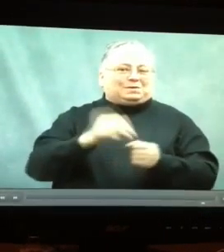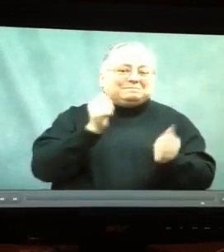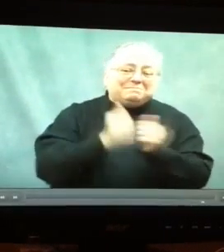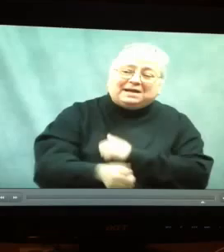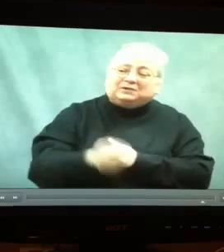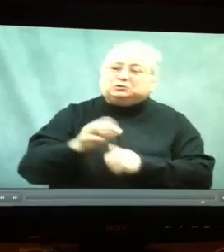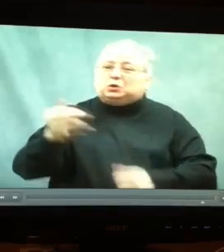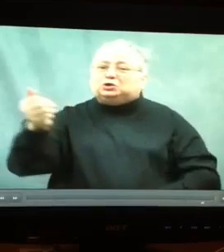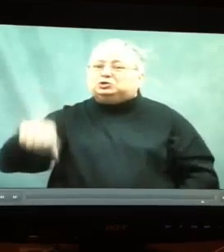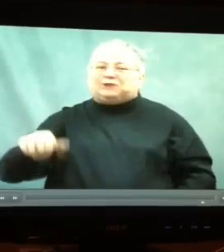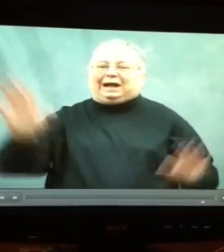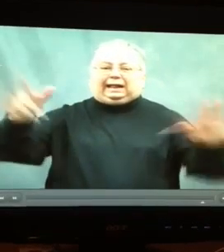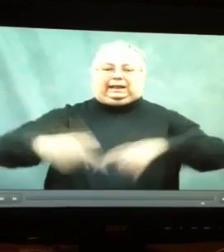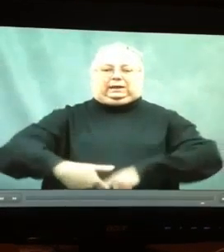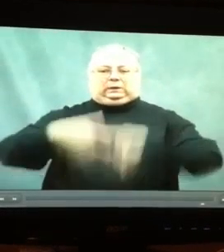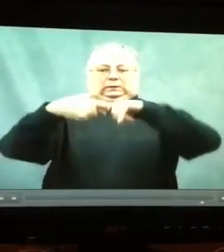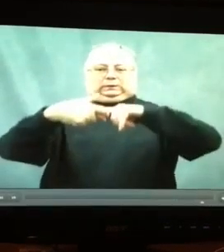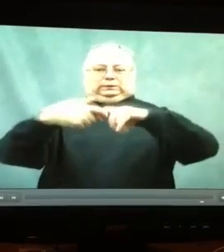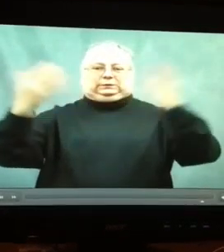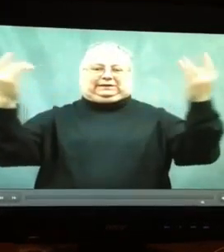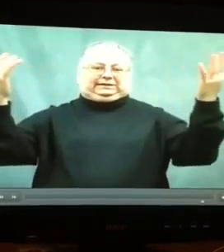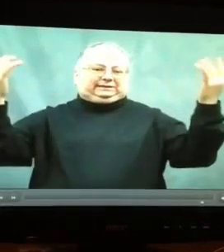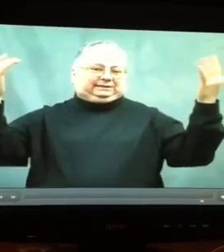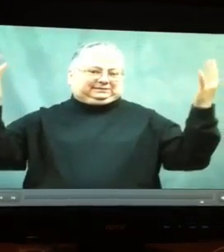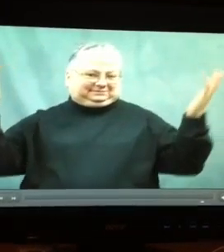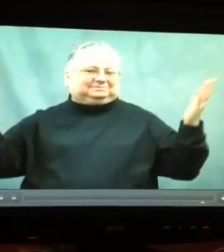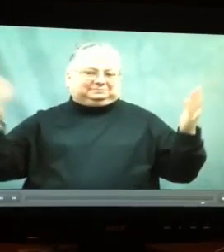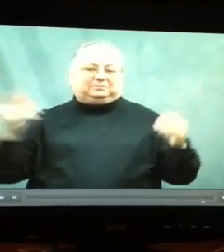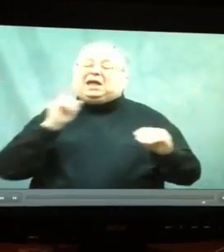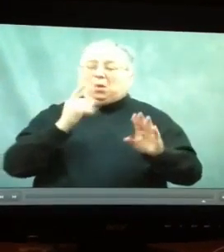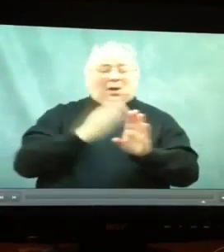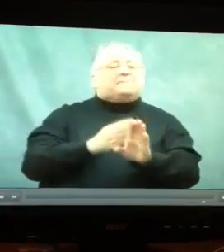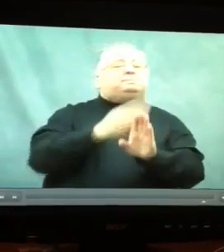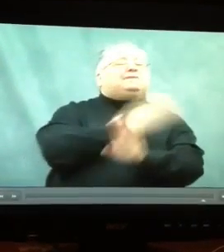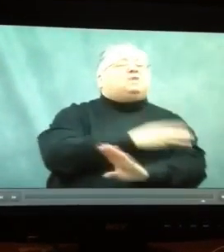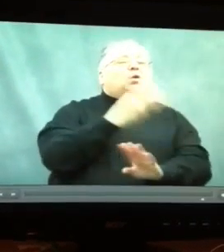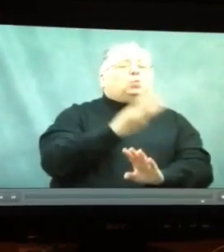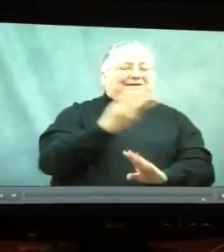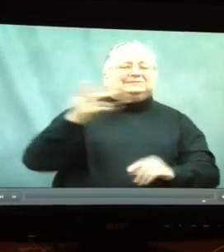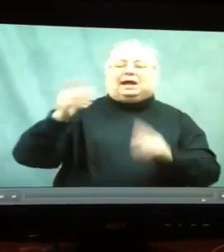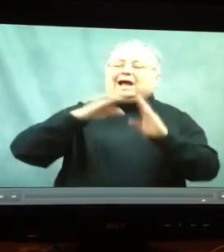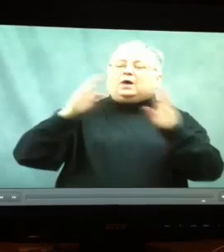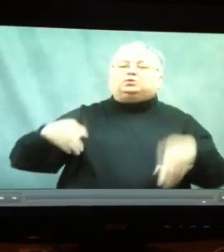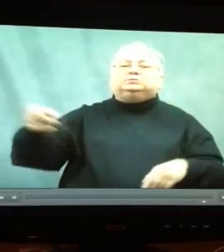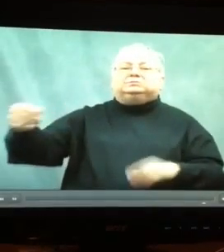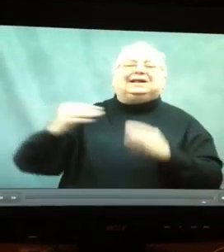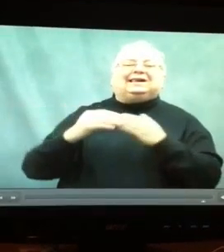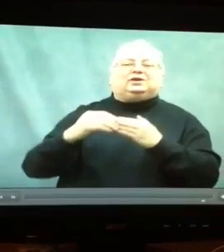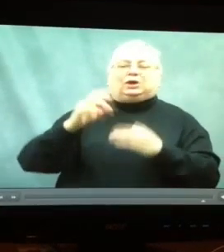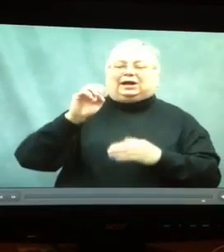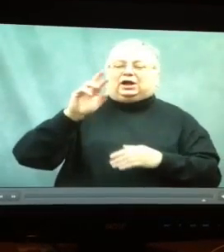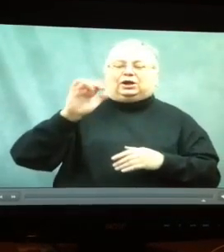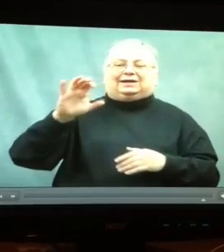But it will be voted on. Right now, we don't know if it's going to be passed, it's on hold.